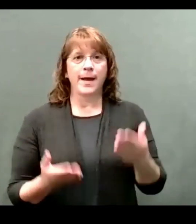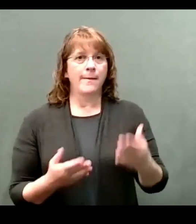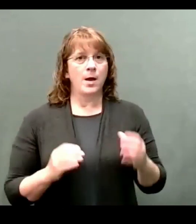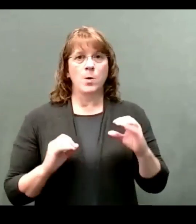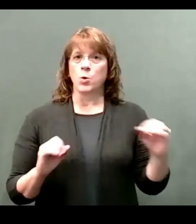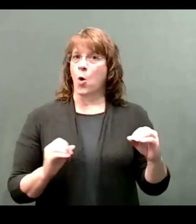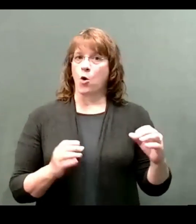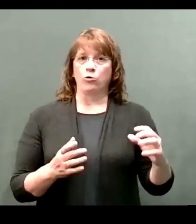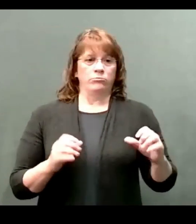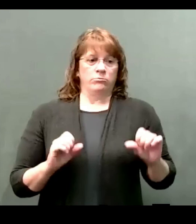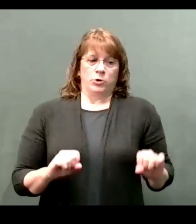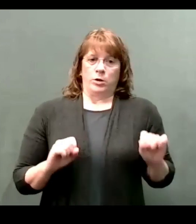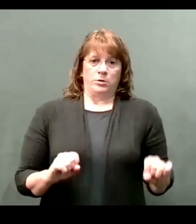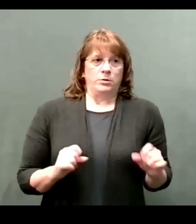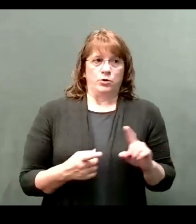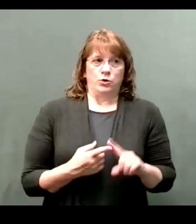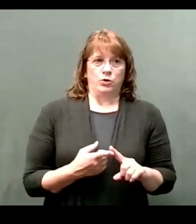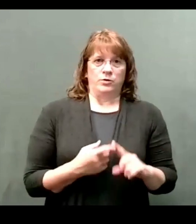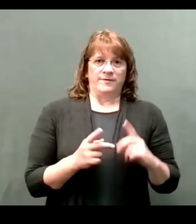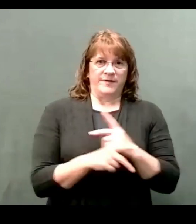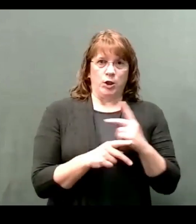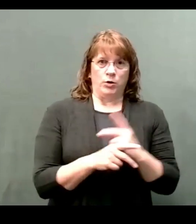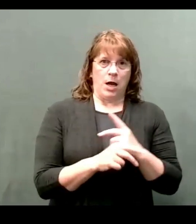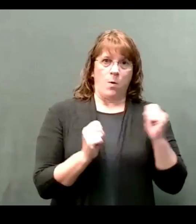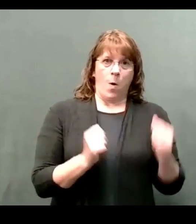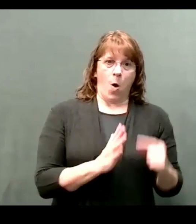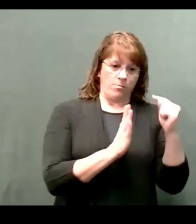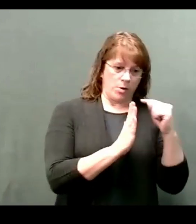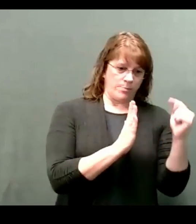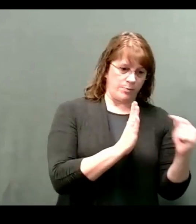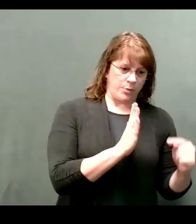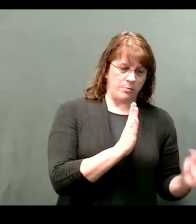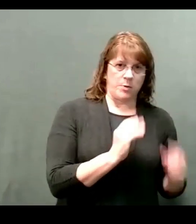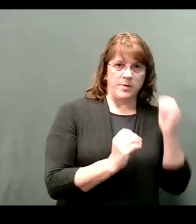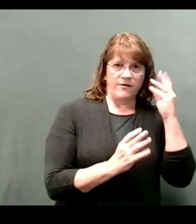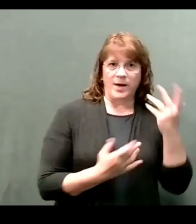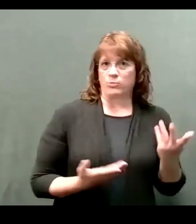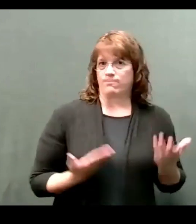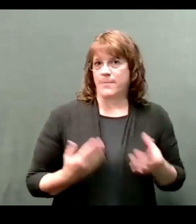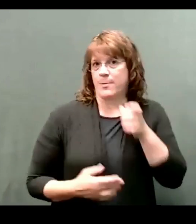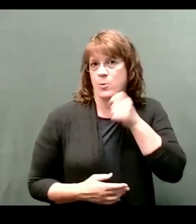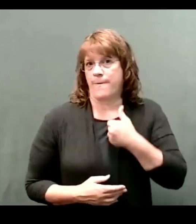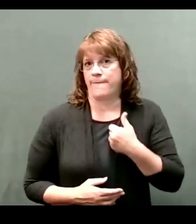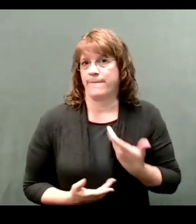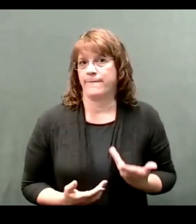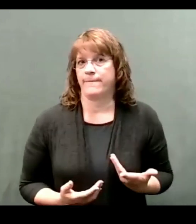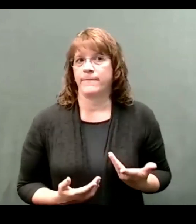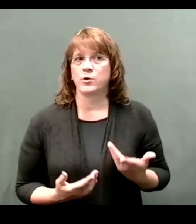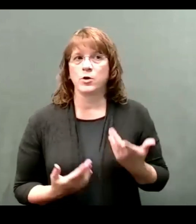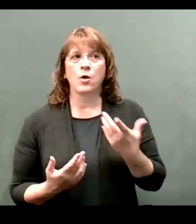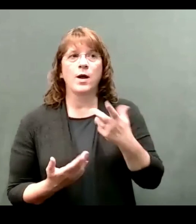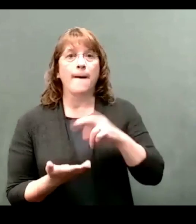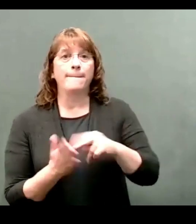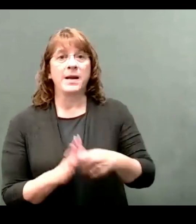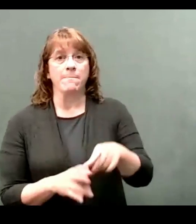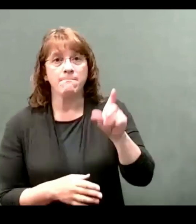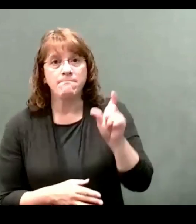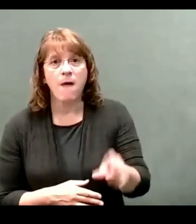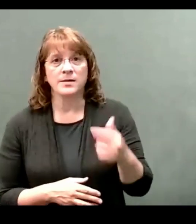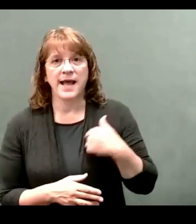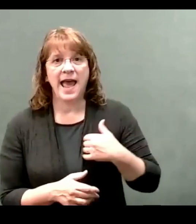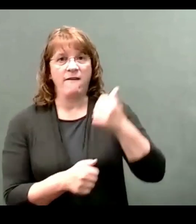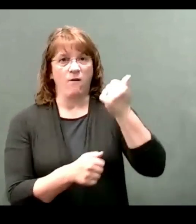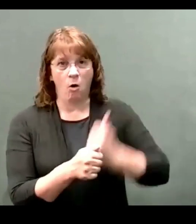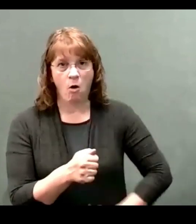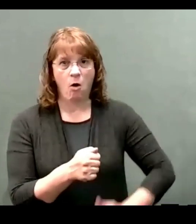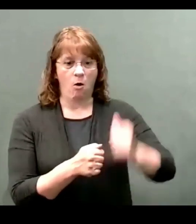have a chance to figure out all of these different pieces of information. And we're not trying to say that you need every